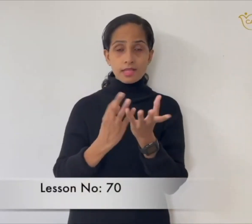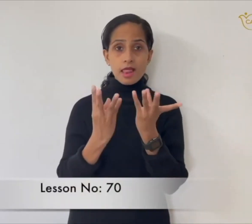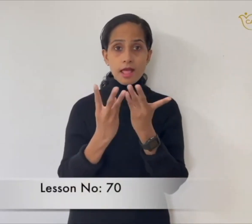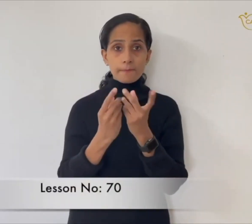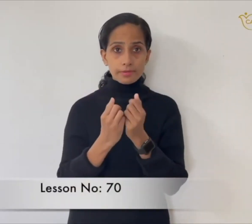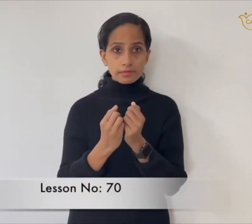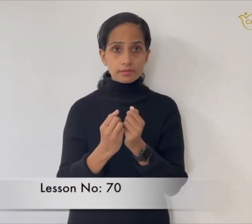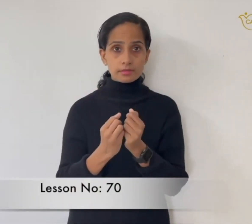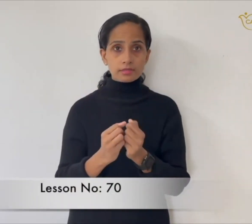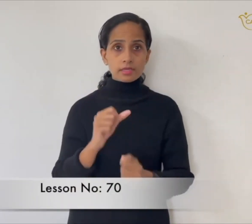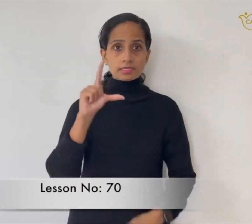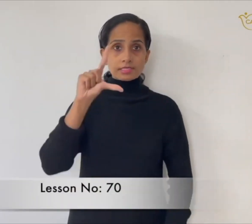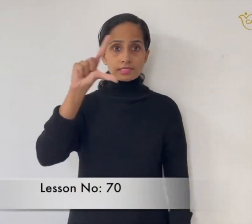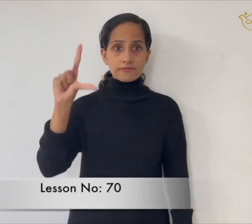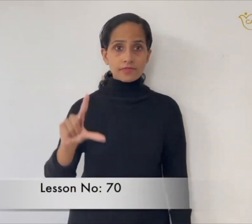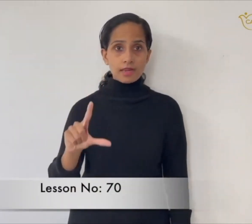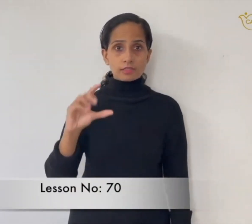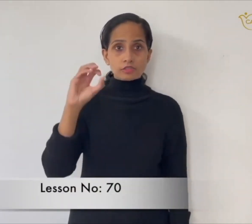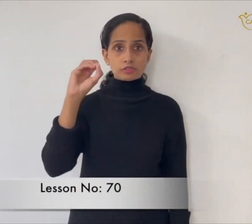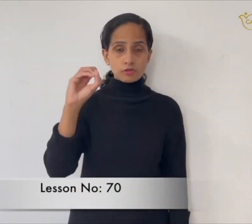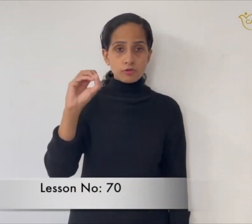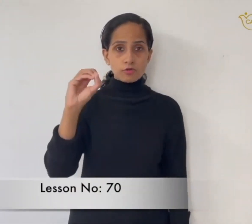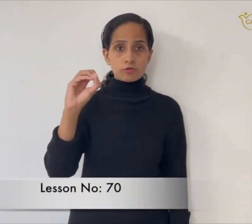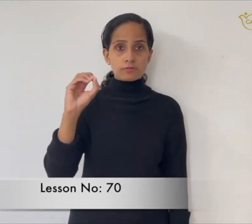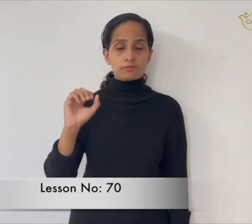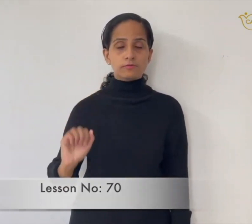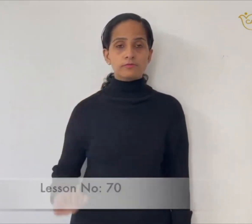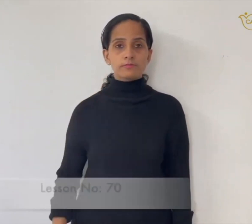Lesson number 70.